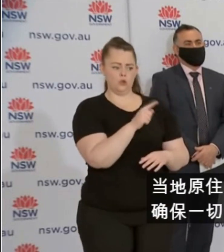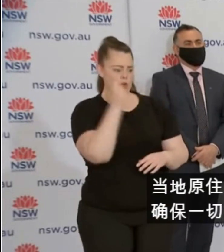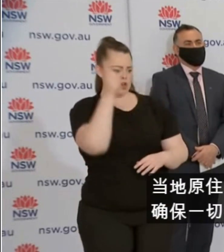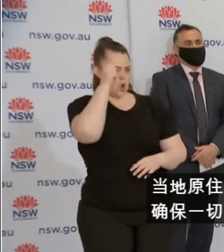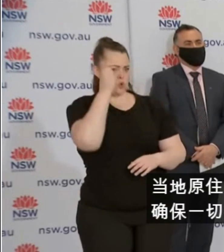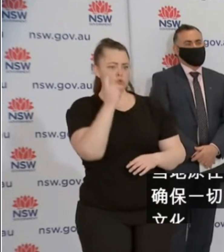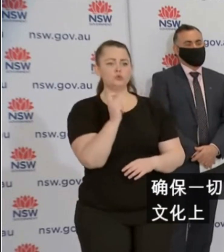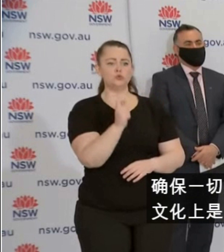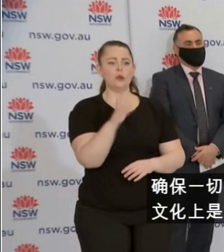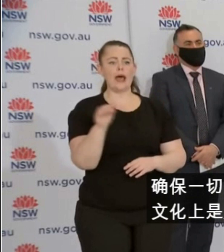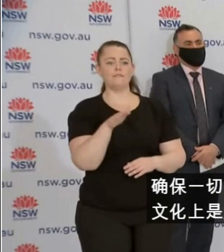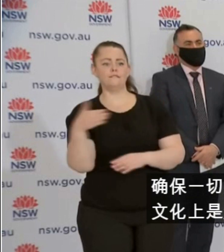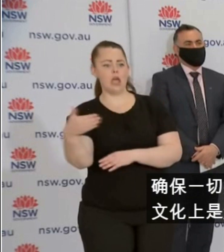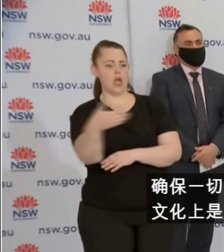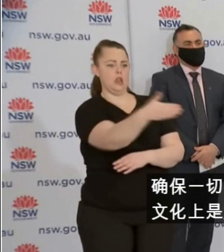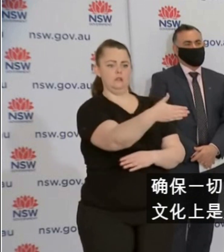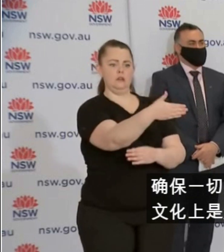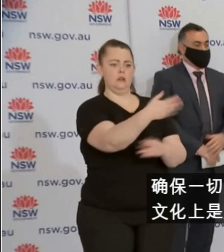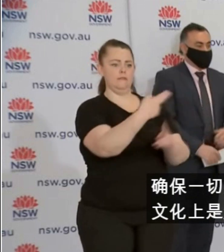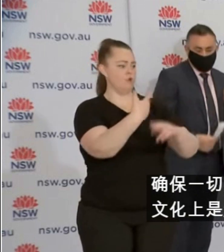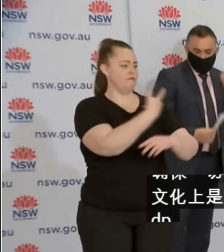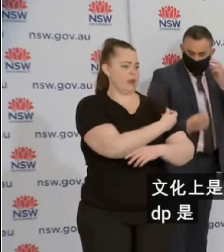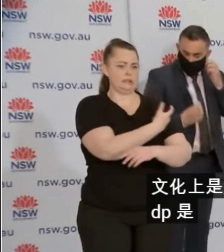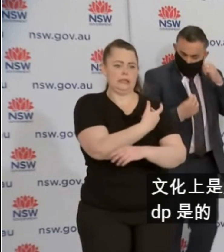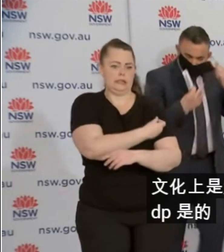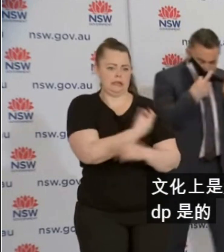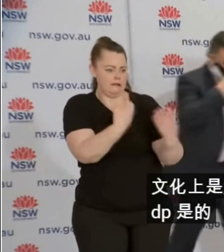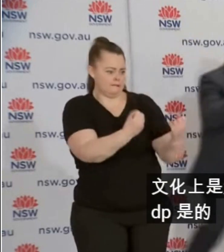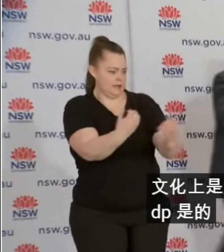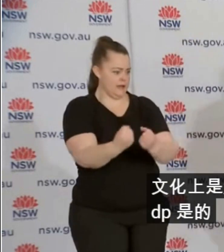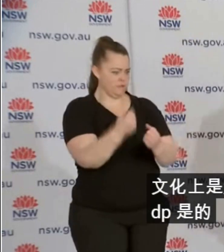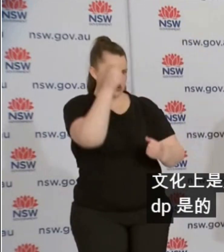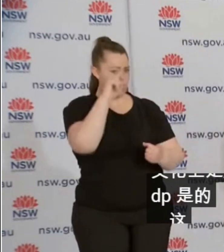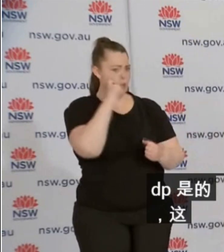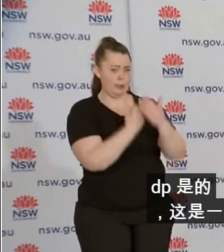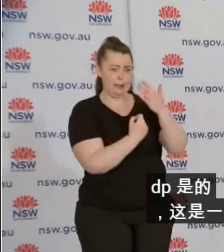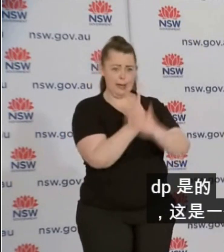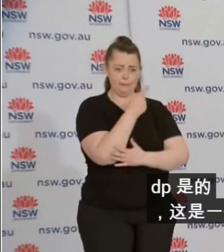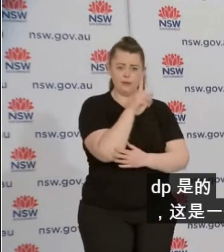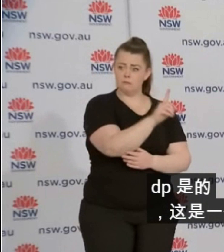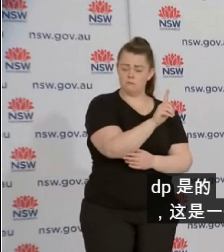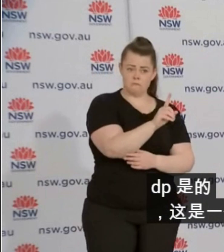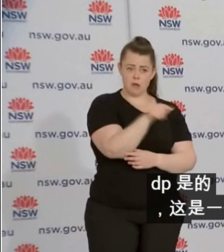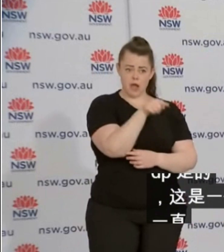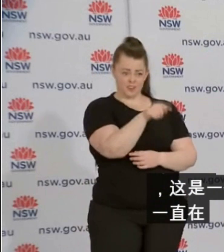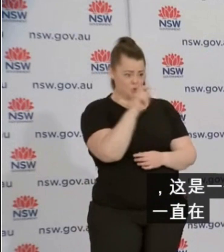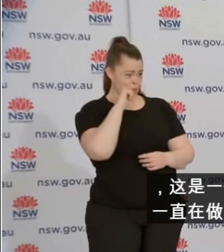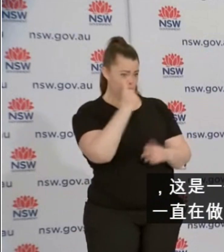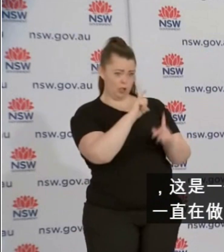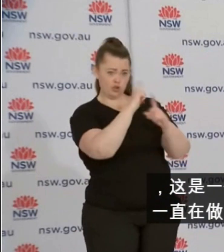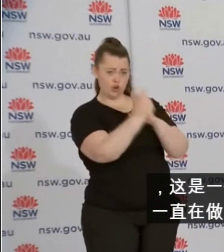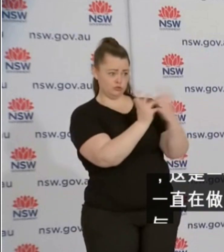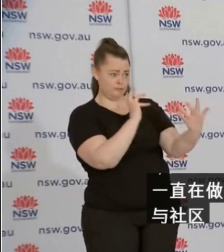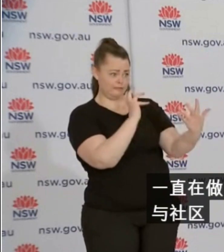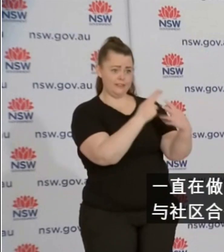just to make sure everything is actually culturally appropriate? Sure. DP? Yeah. Yeah, well, that's a good question, and what we have been doing is